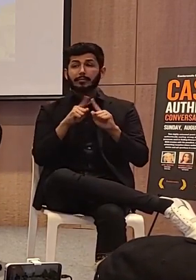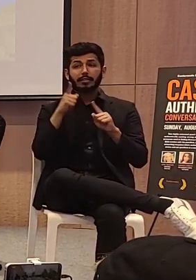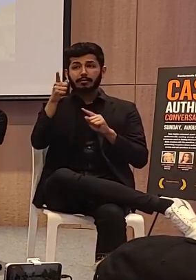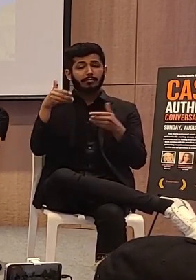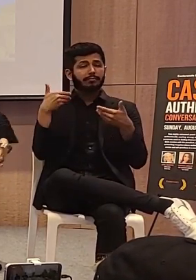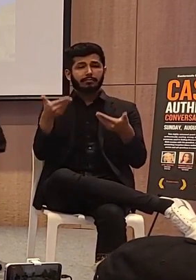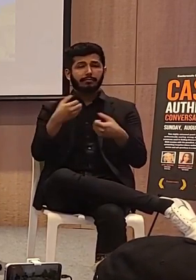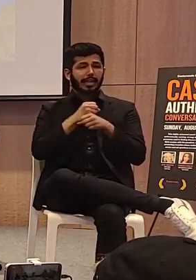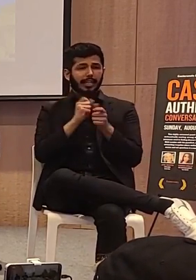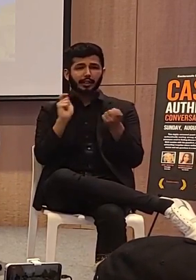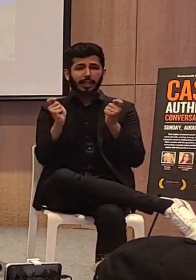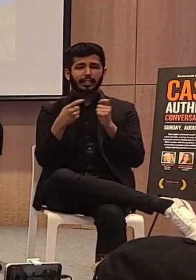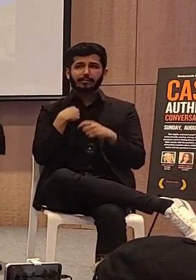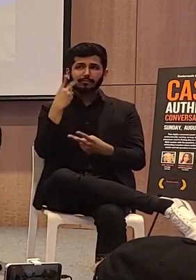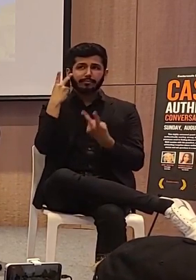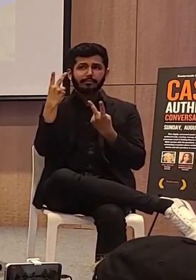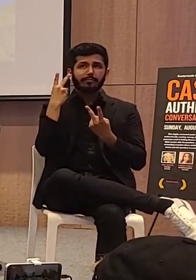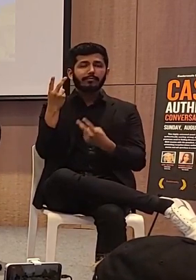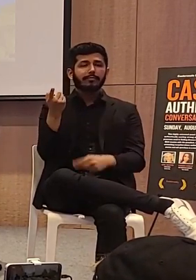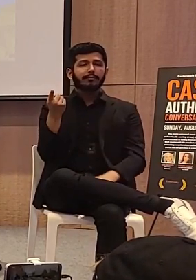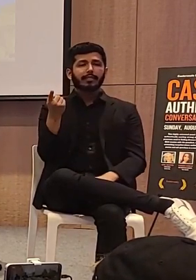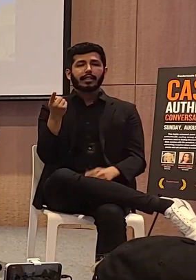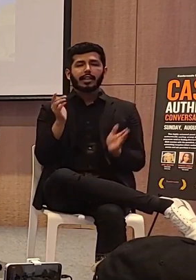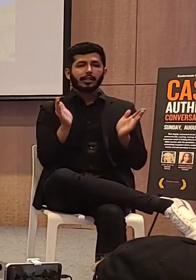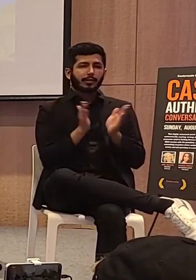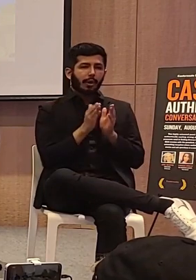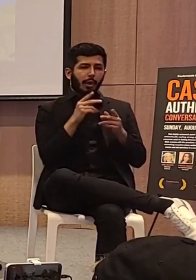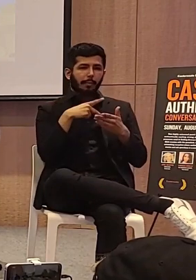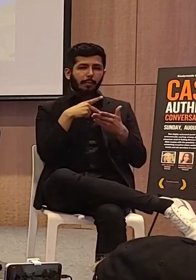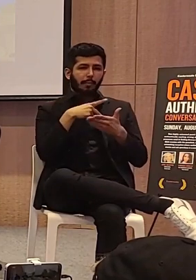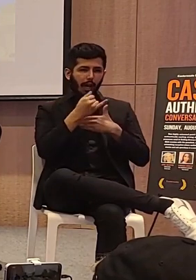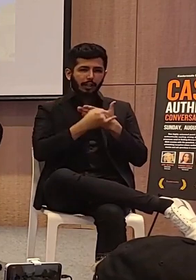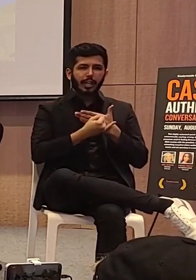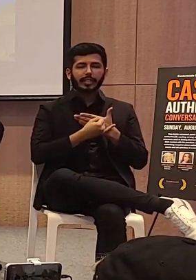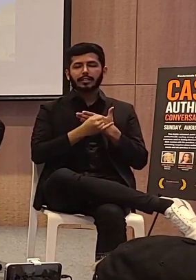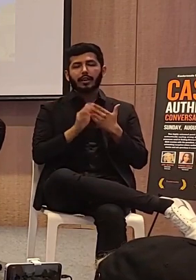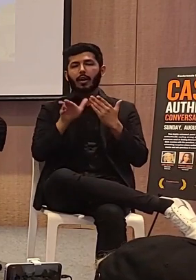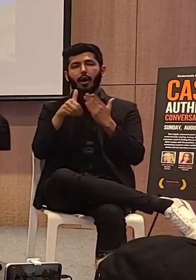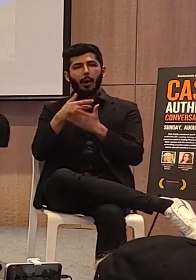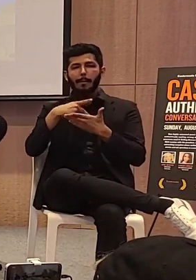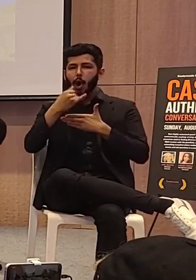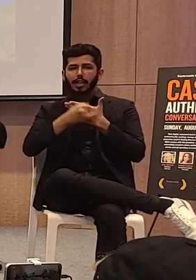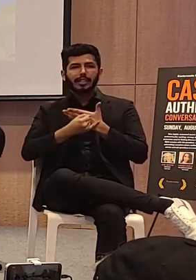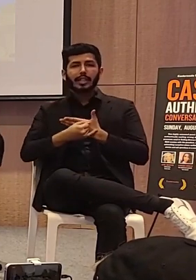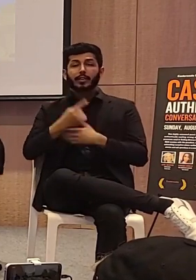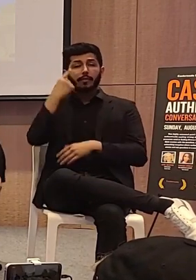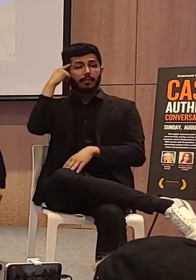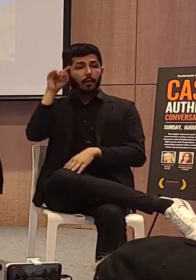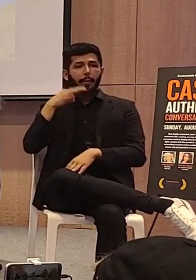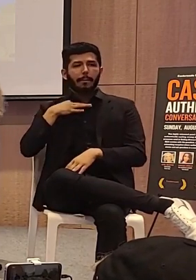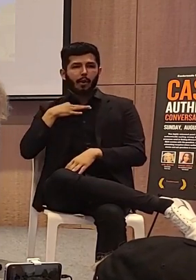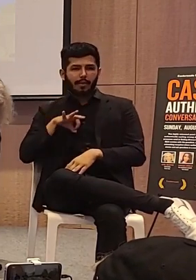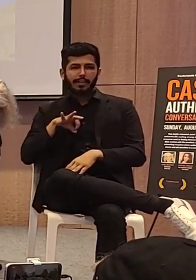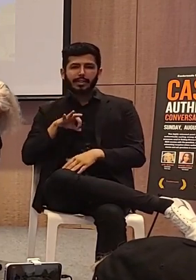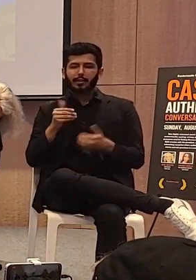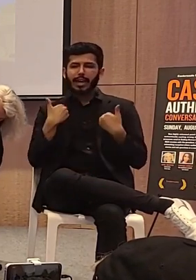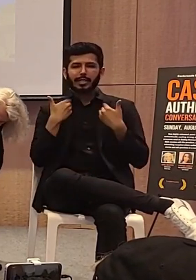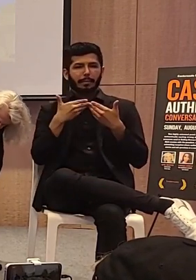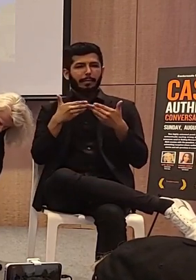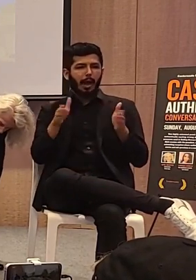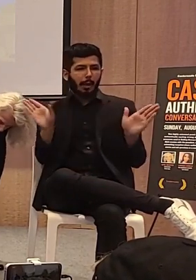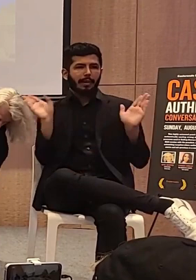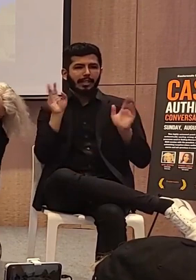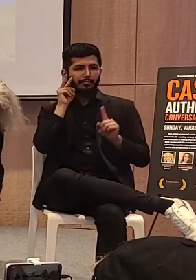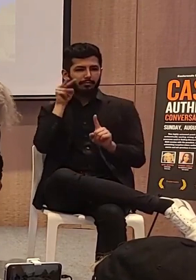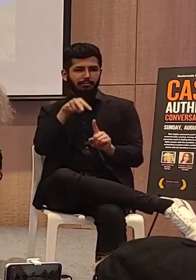And even on smaller projects, all these projects are for profit. So everybody wants, you know, and has a public aspect to it. So everyone wants